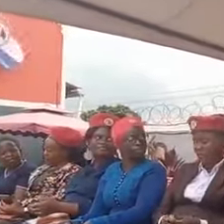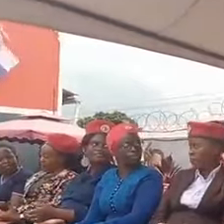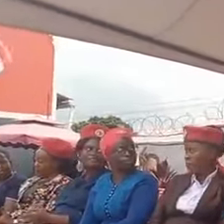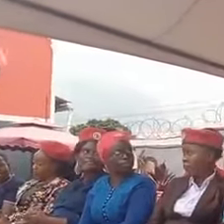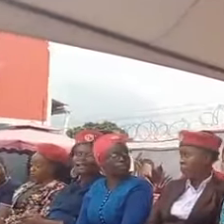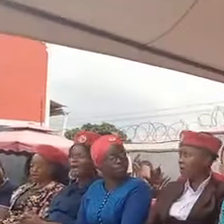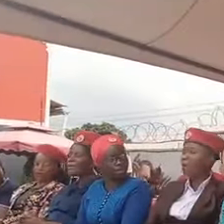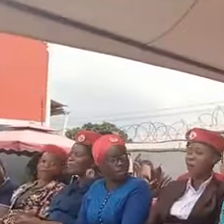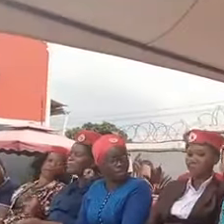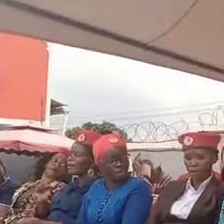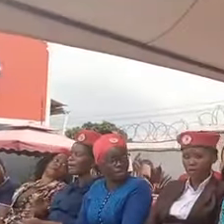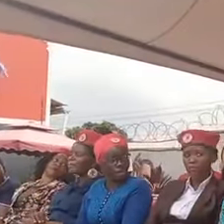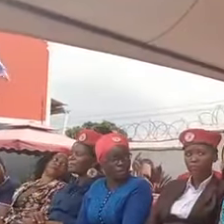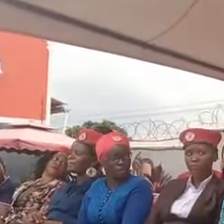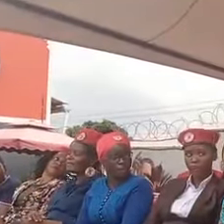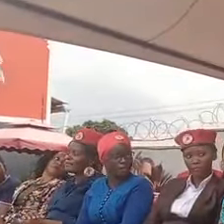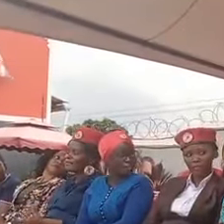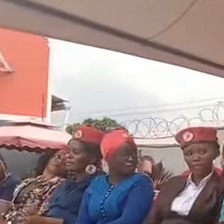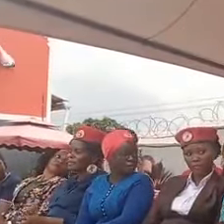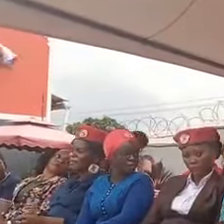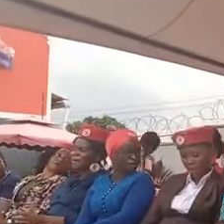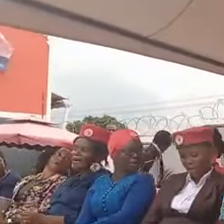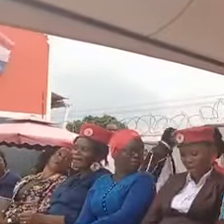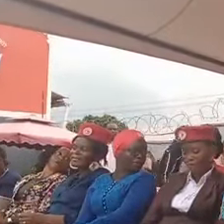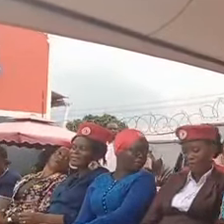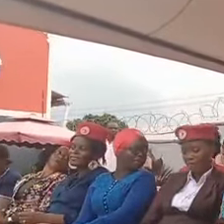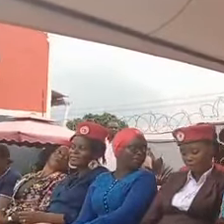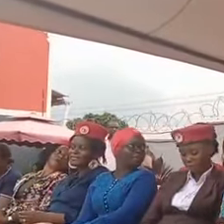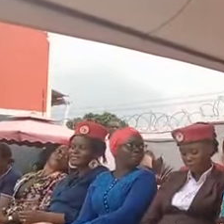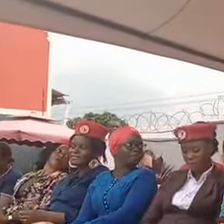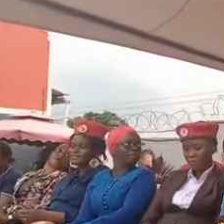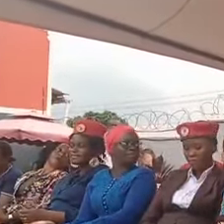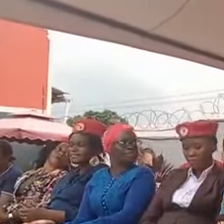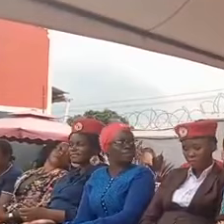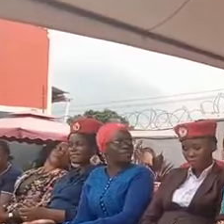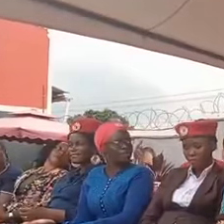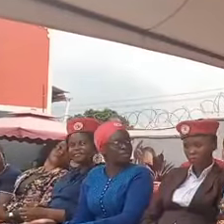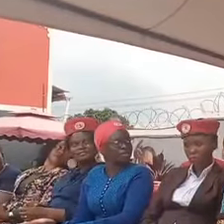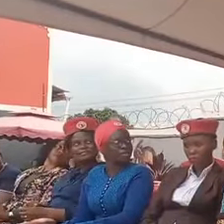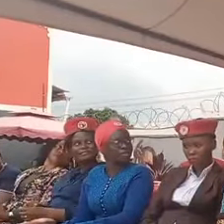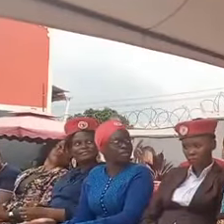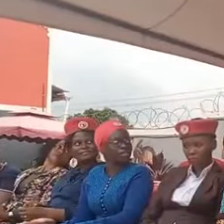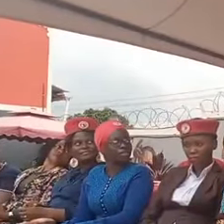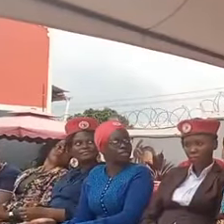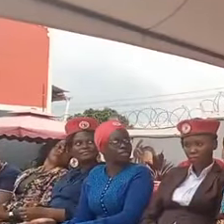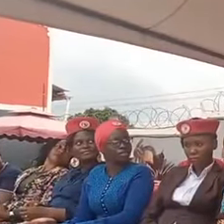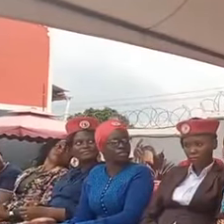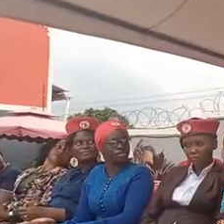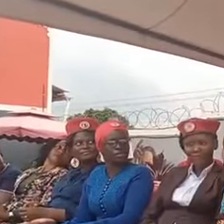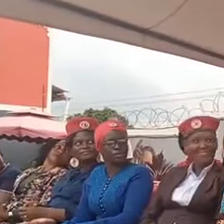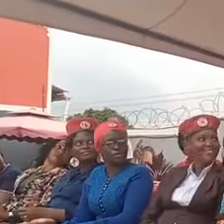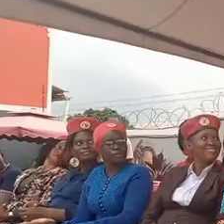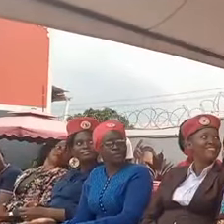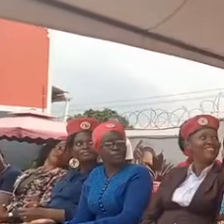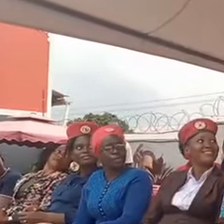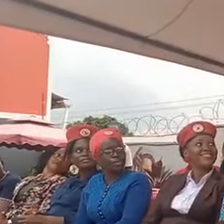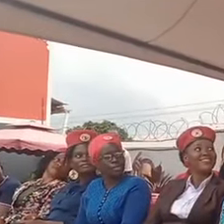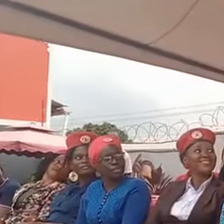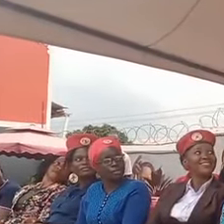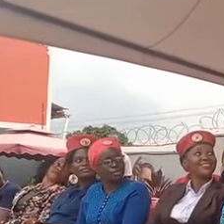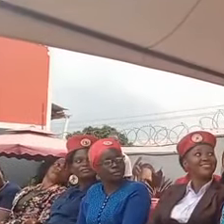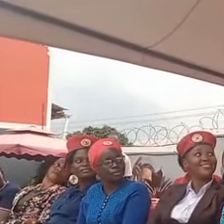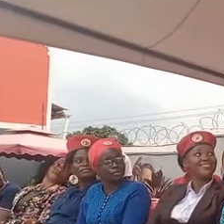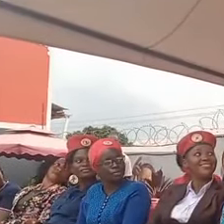People power, our power. Our power, people power. Amazina Ganje, Nivanyeta Kamayeza Kostensi, Nduga